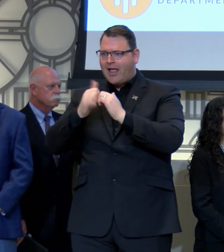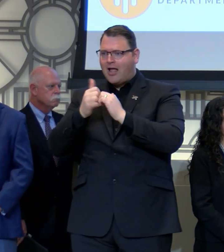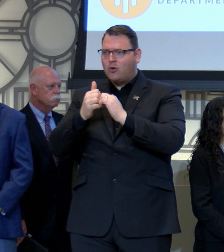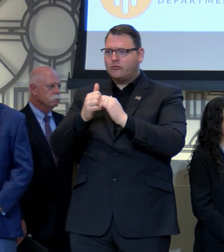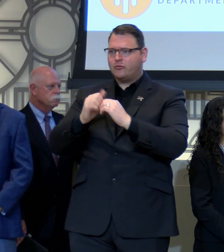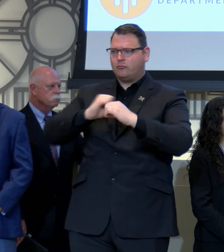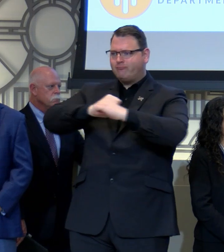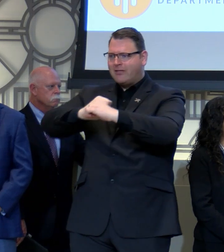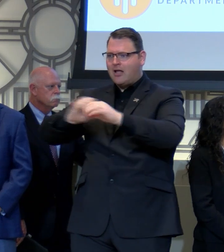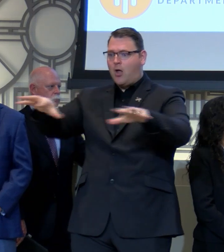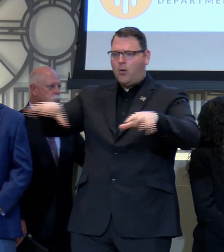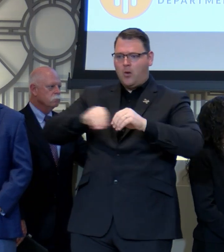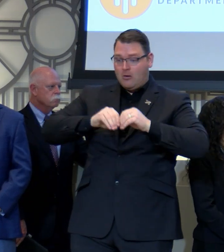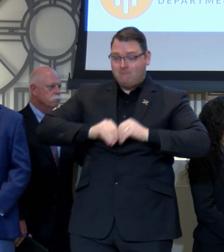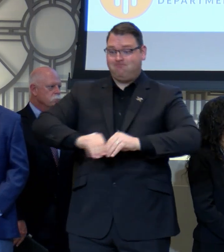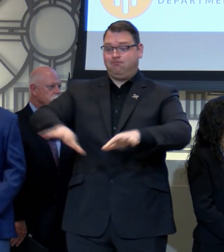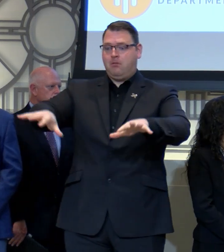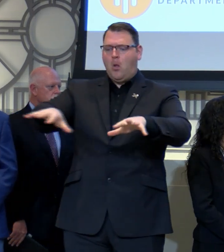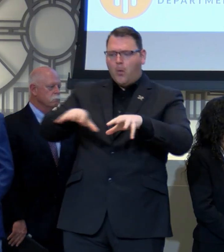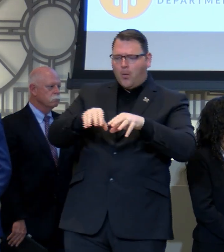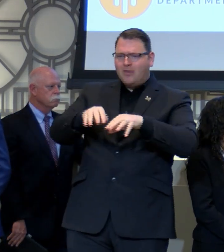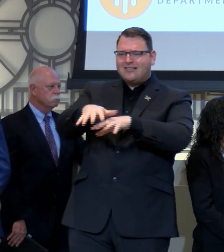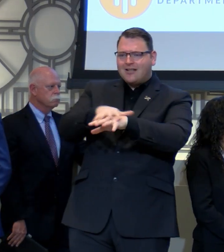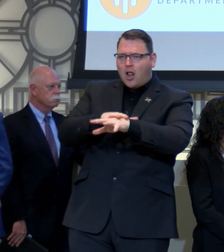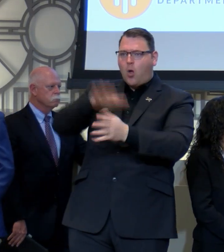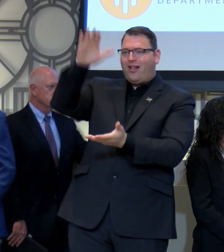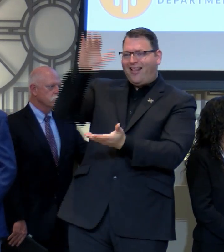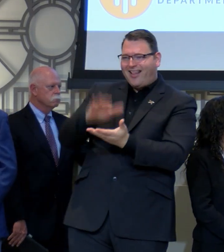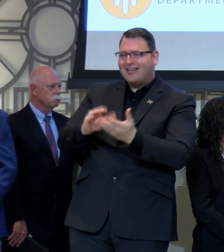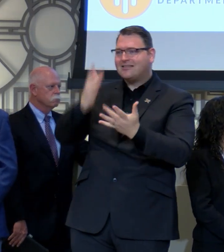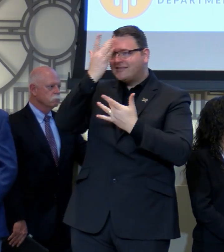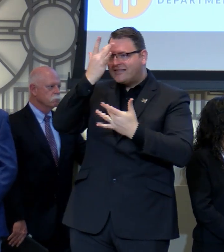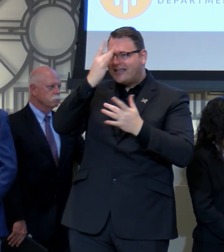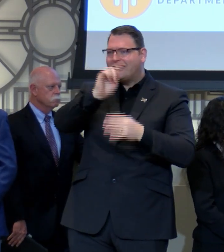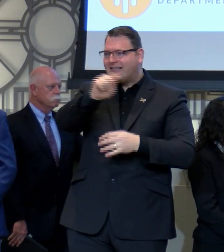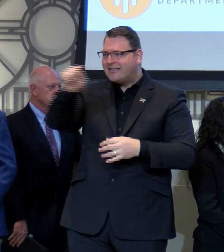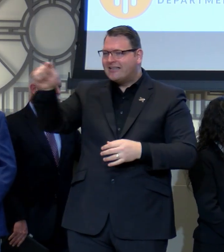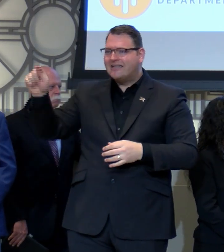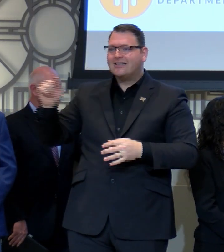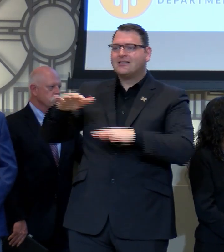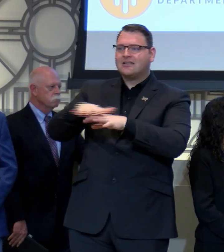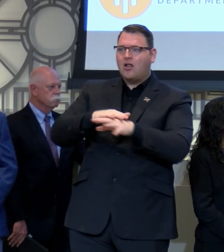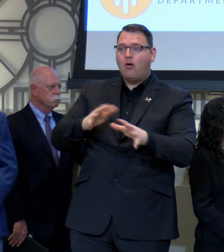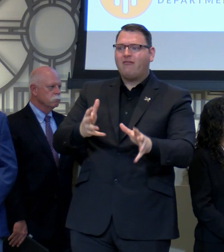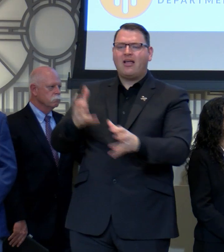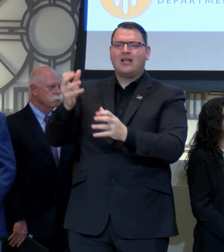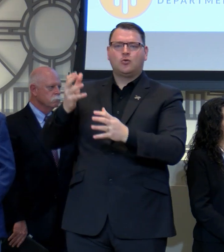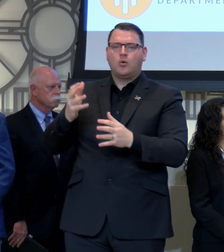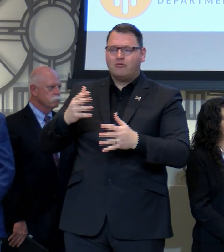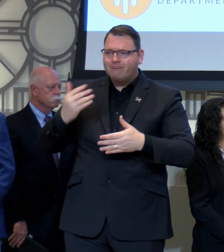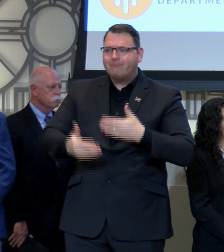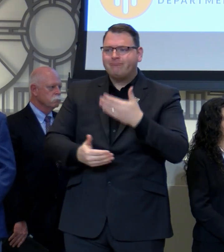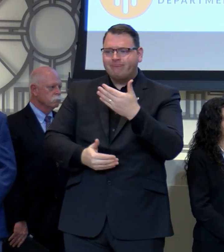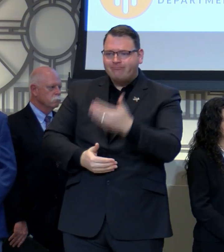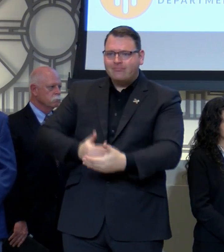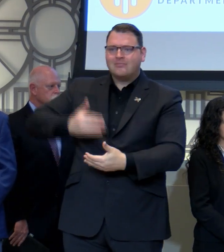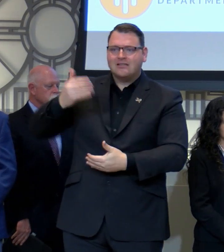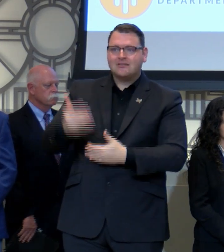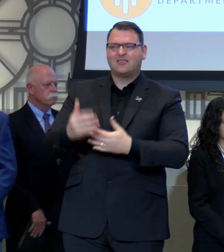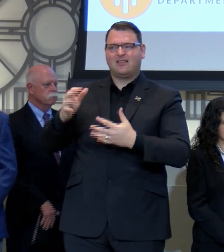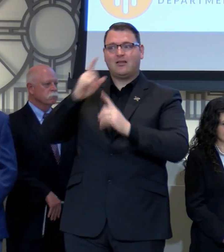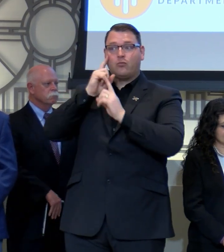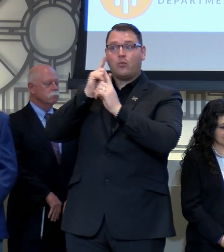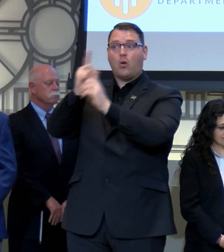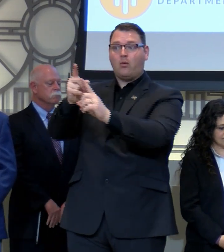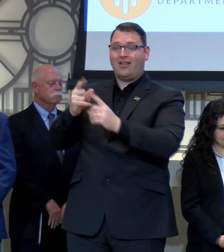and Mayor will be up here with the medical community in a few days talking about how our ICUs are overrun, and that's not what we want.